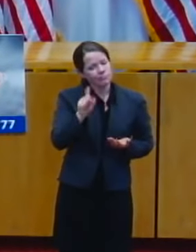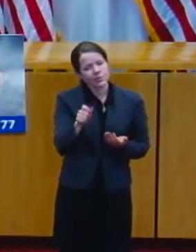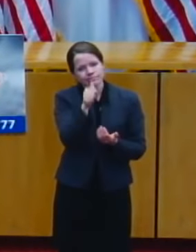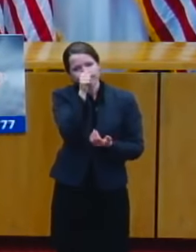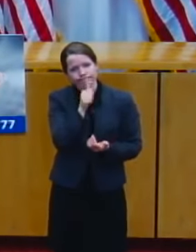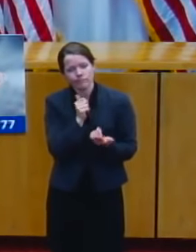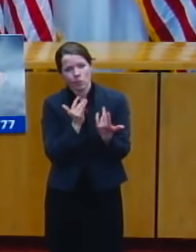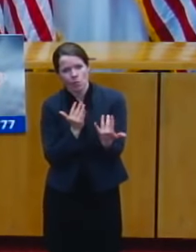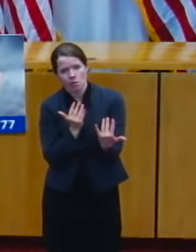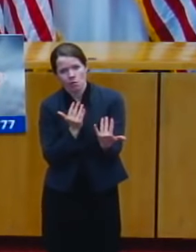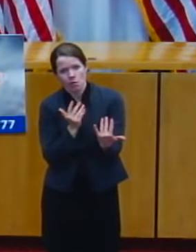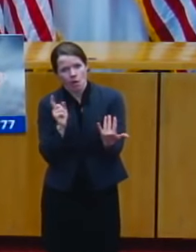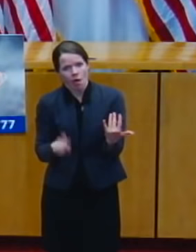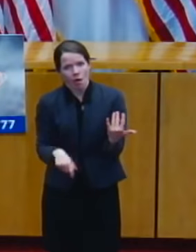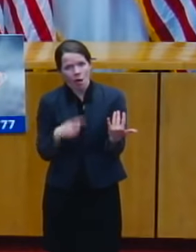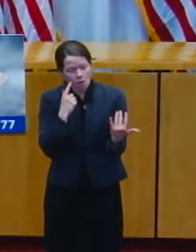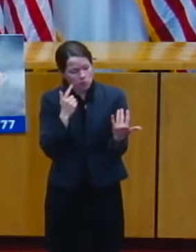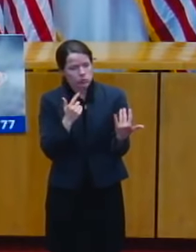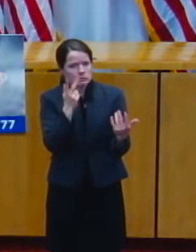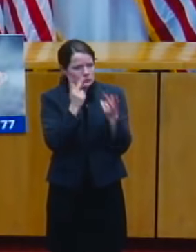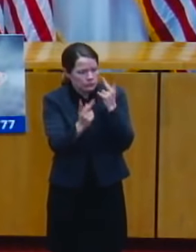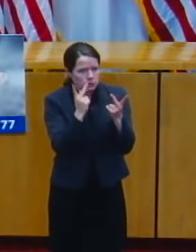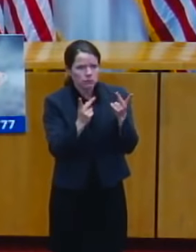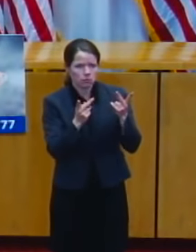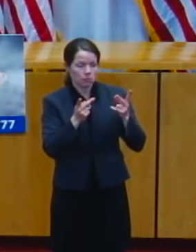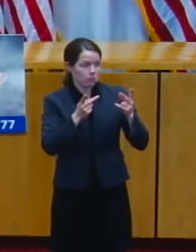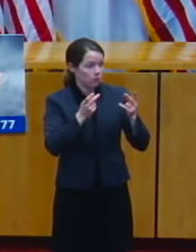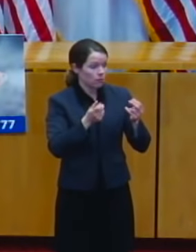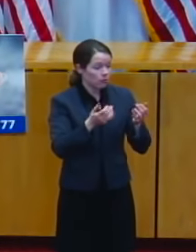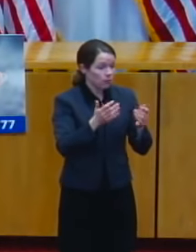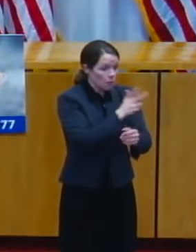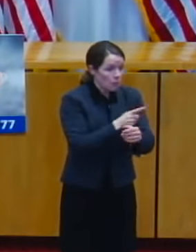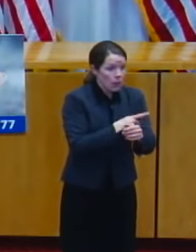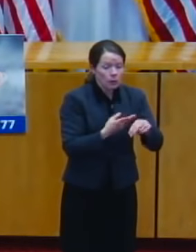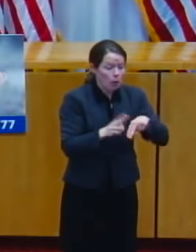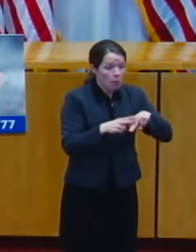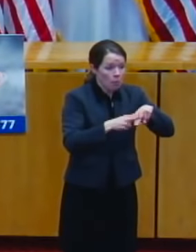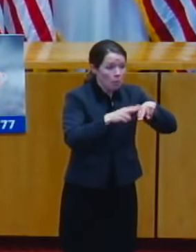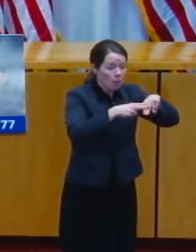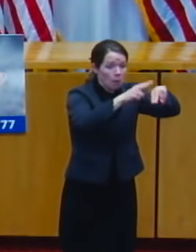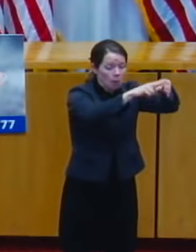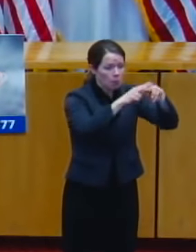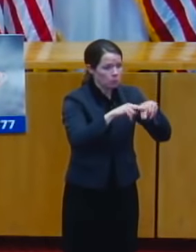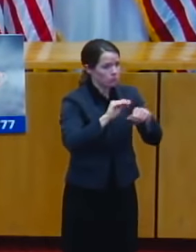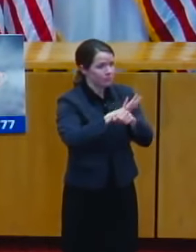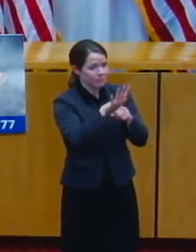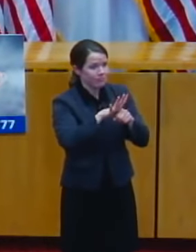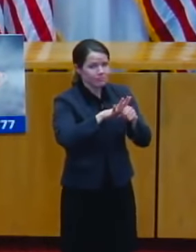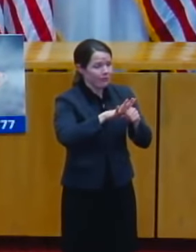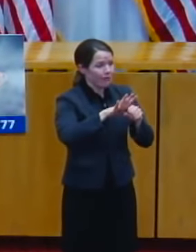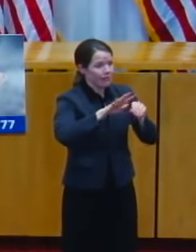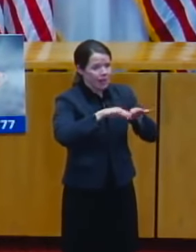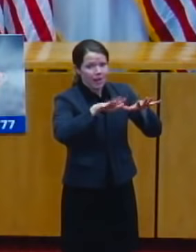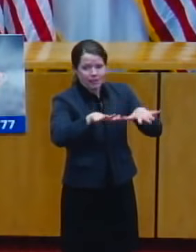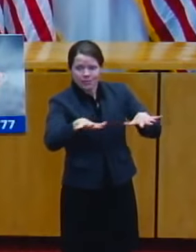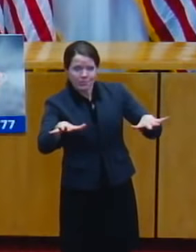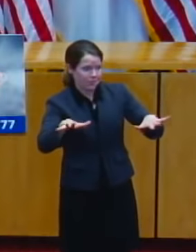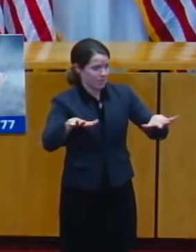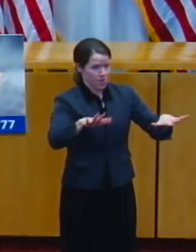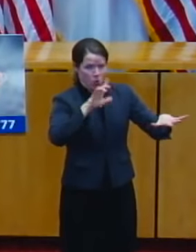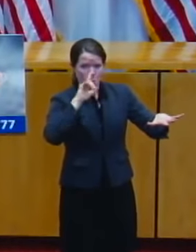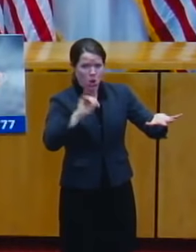fact, as I said in my remarks, that we've seen a fairly significant increase in the number of people testing positive, even as